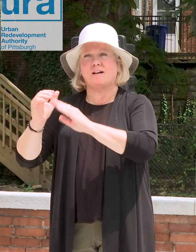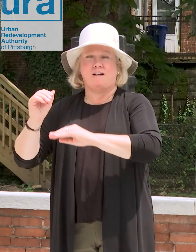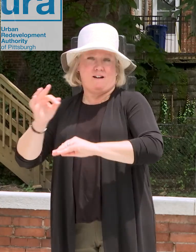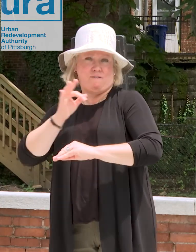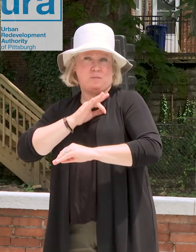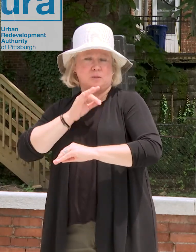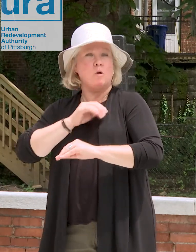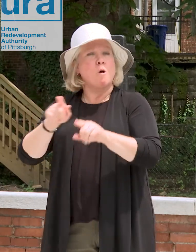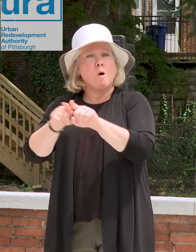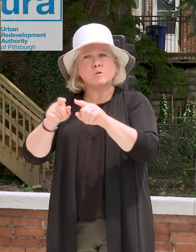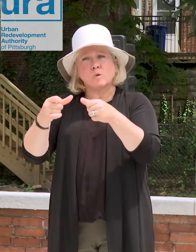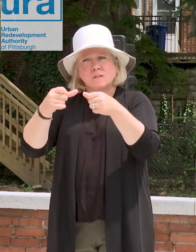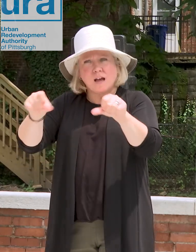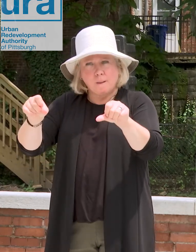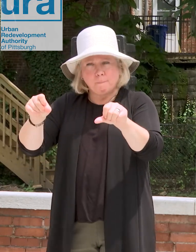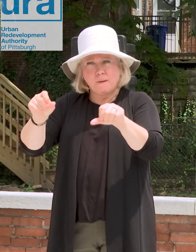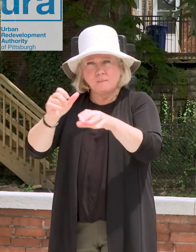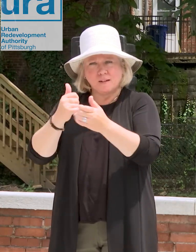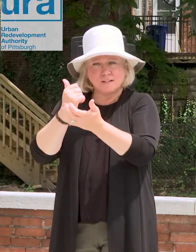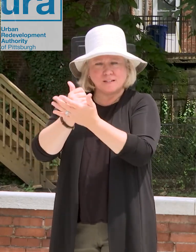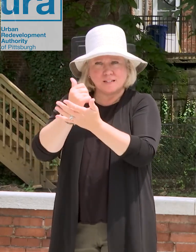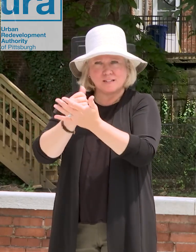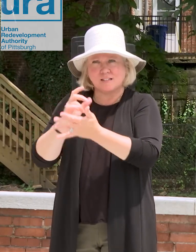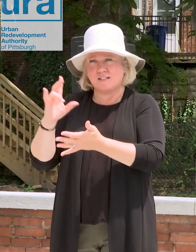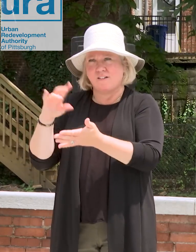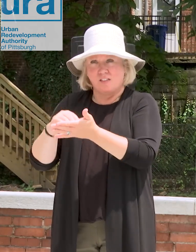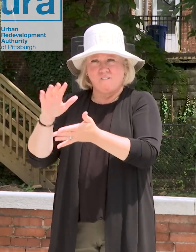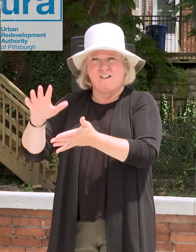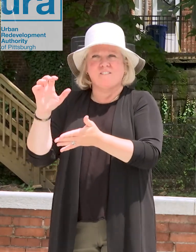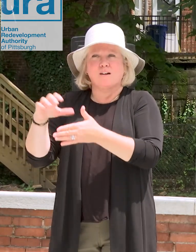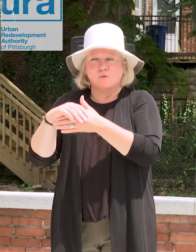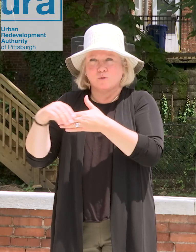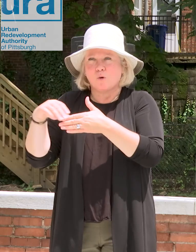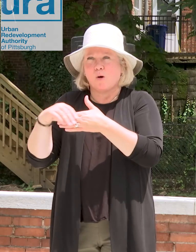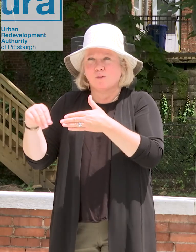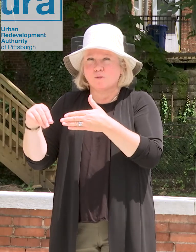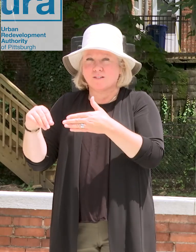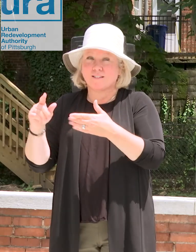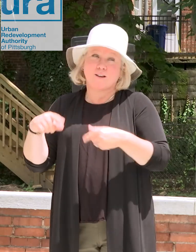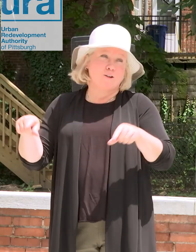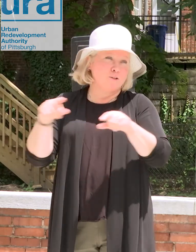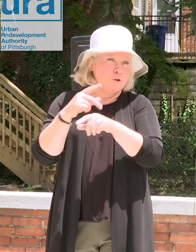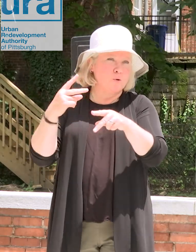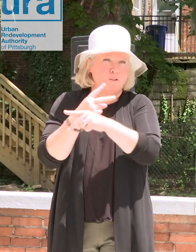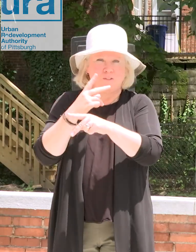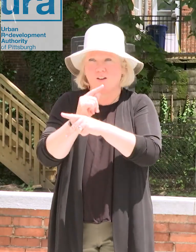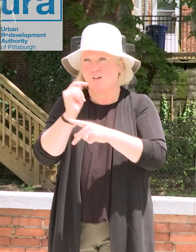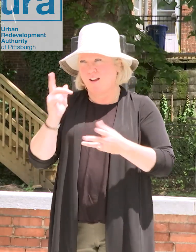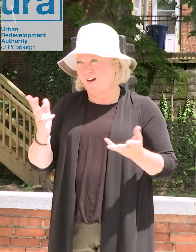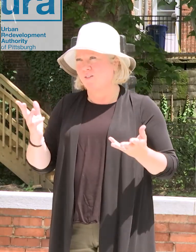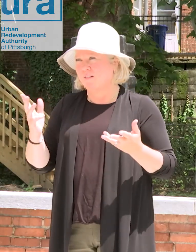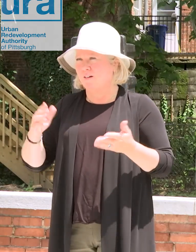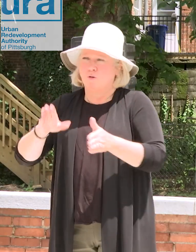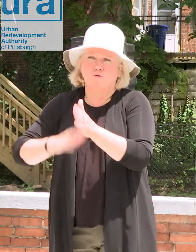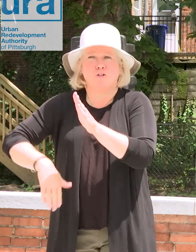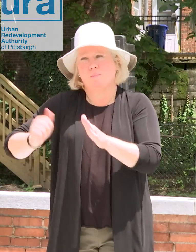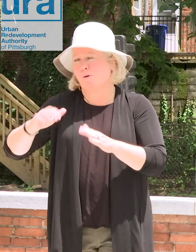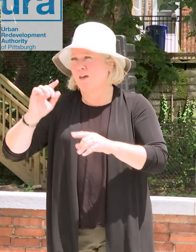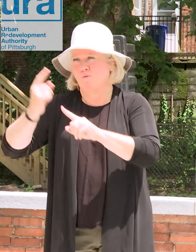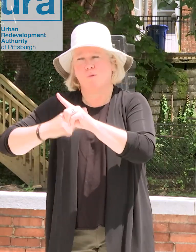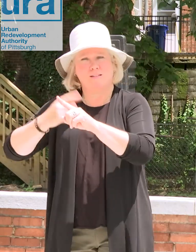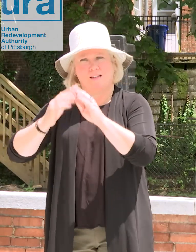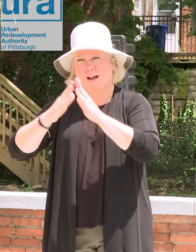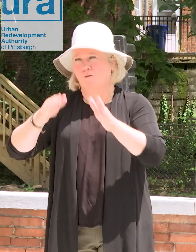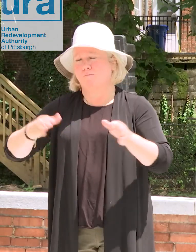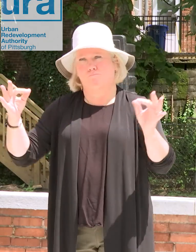payment assistance forgivable grant of $7,500. Do the math. Becomes cheaper than what you could ever rent a house for.